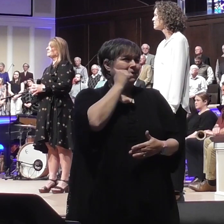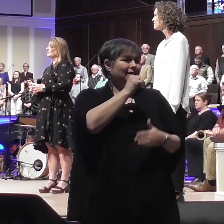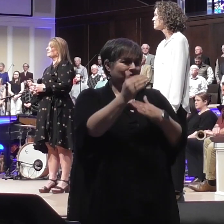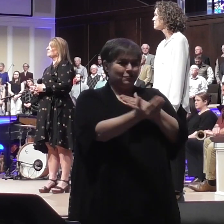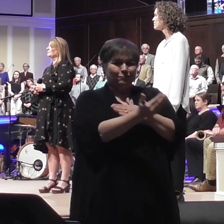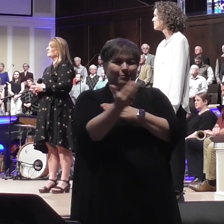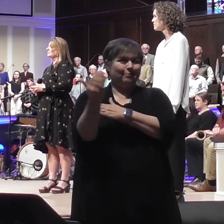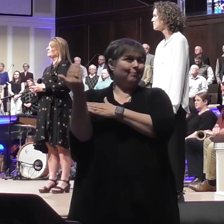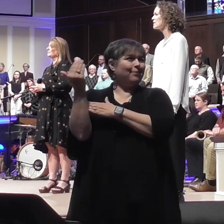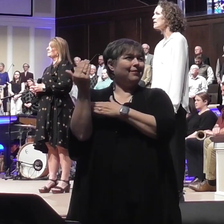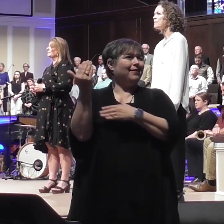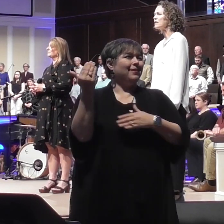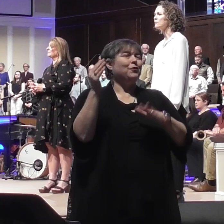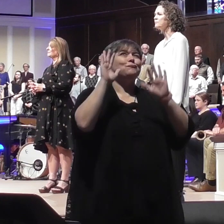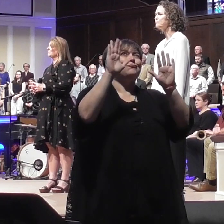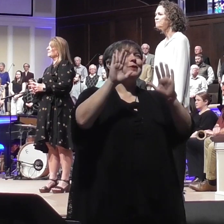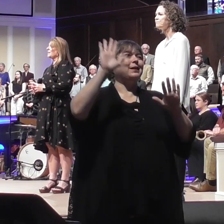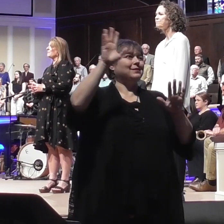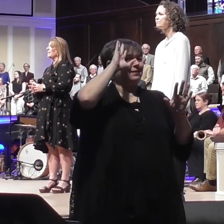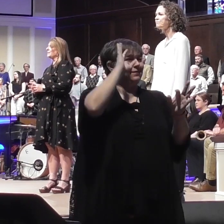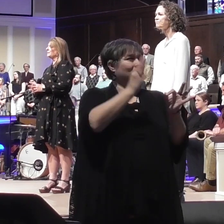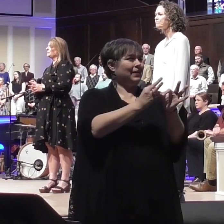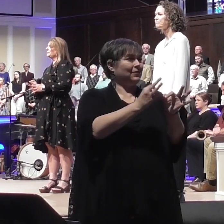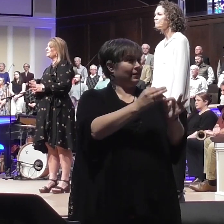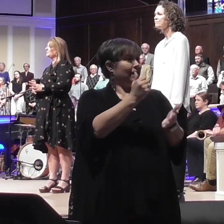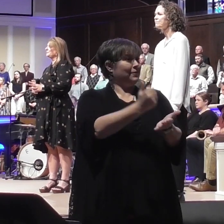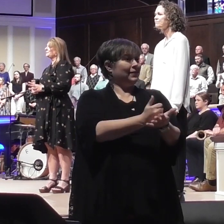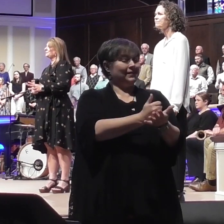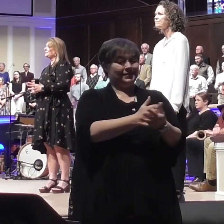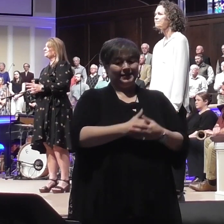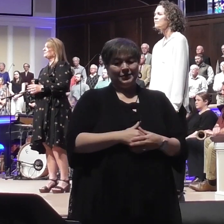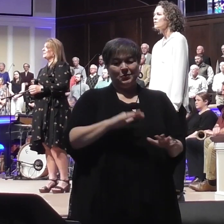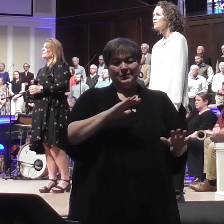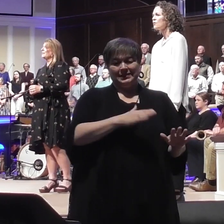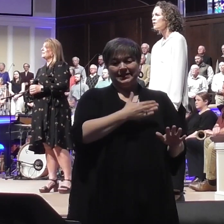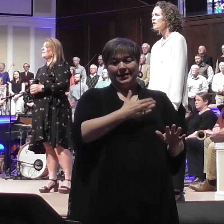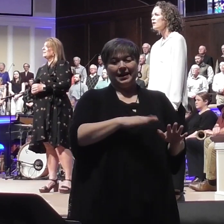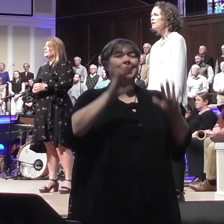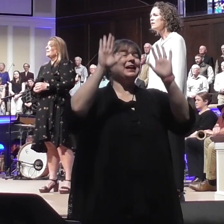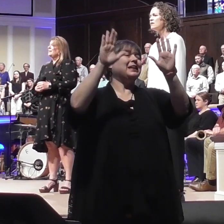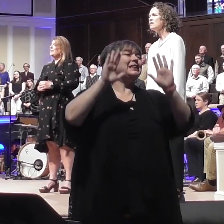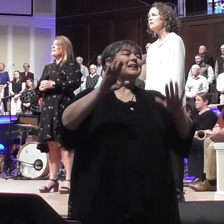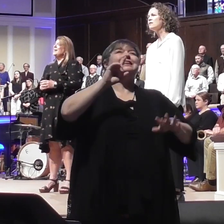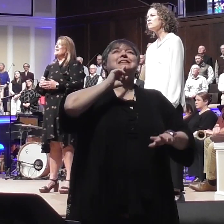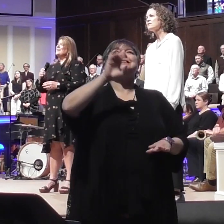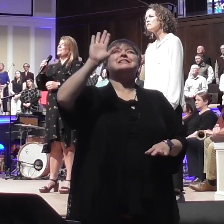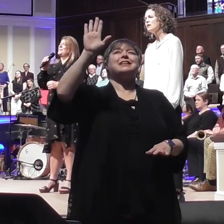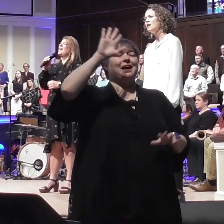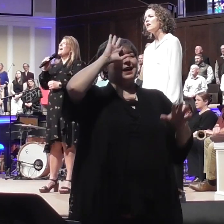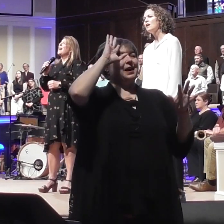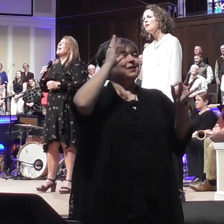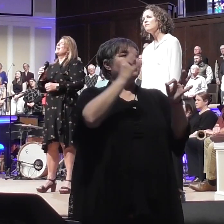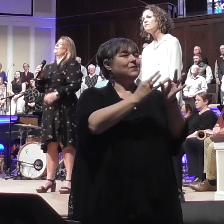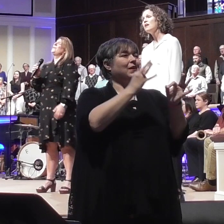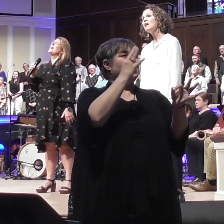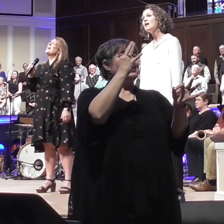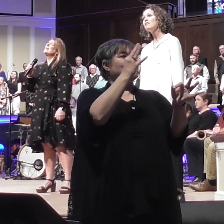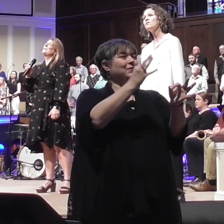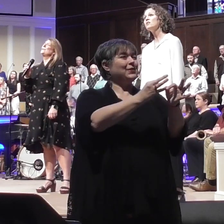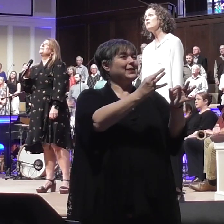Great is your faithfulness. Amen? Let's sing that chorus. Great is